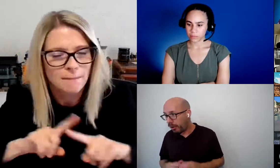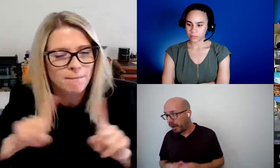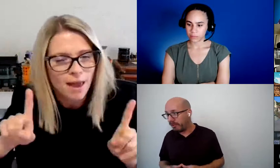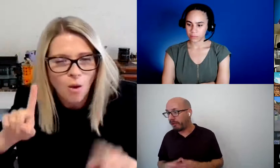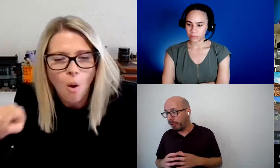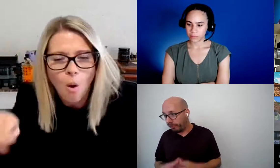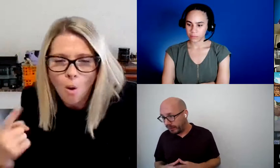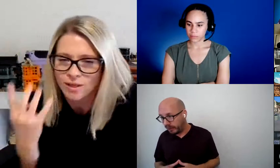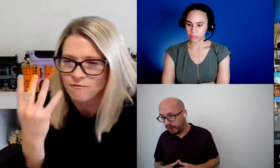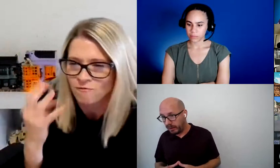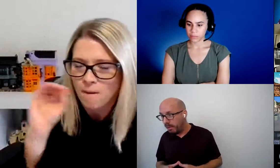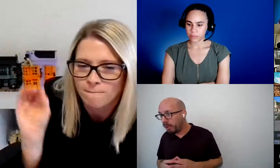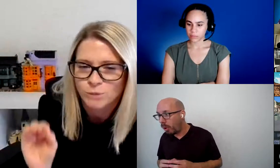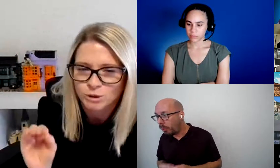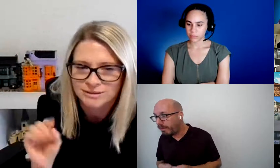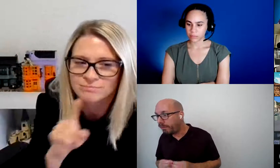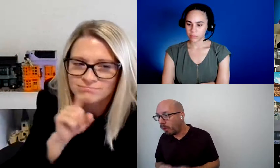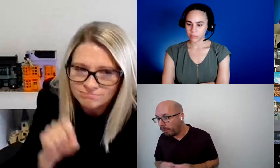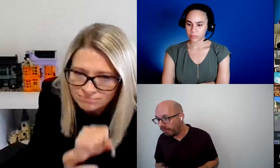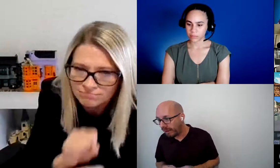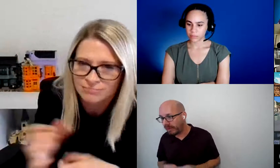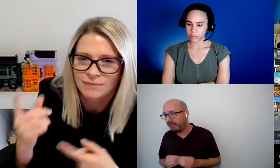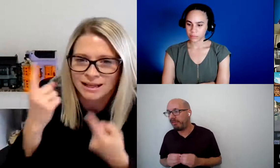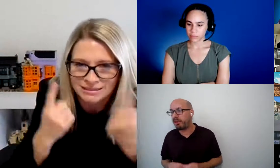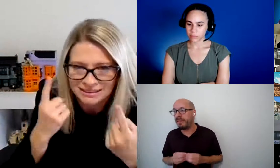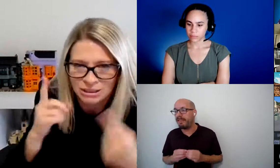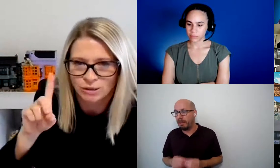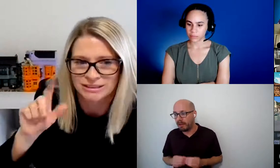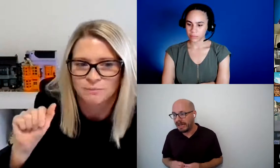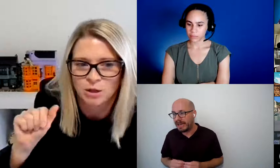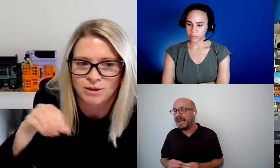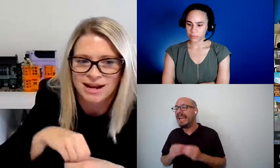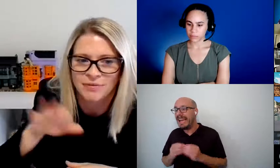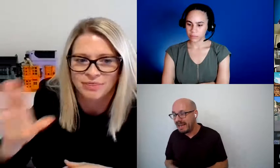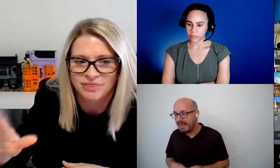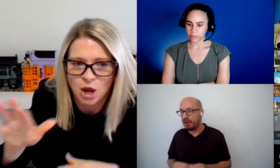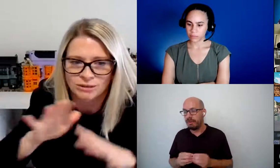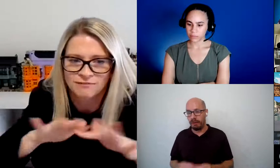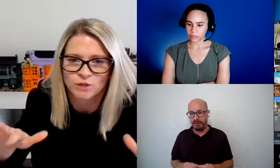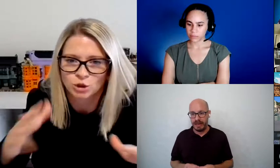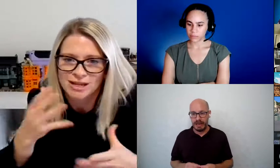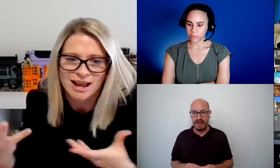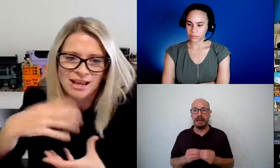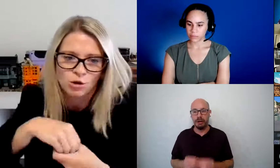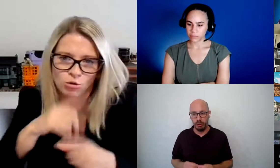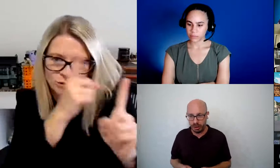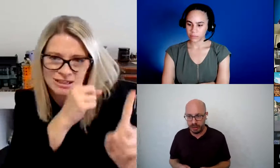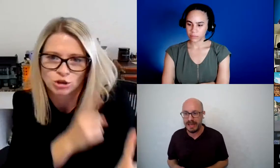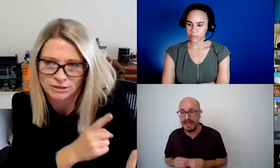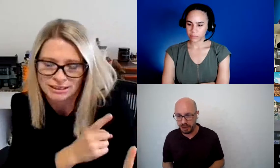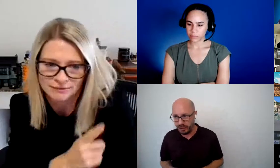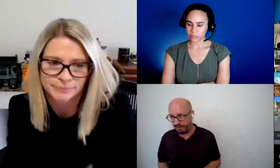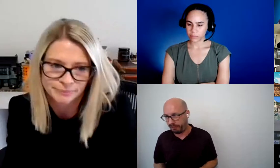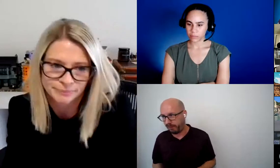prioritize diversity, but only 4% considered disability in their diversity and inclusion initiatives.